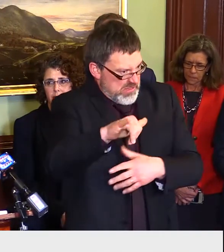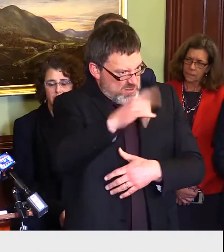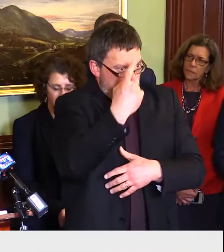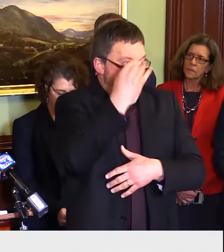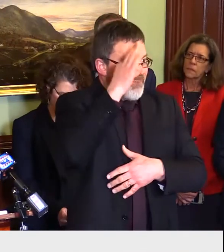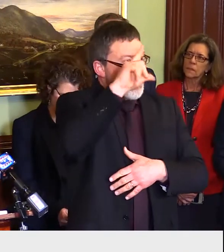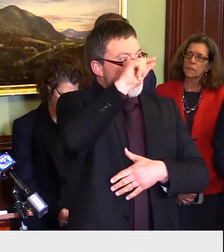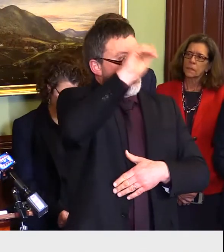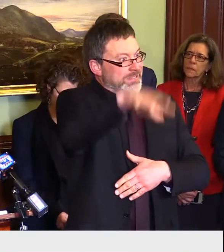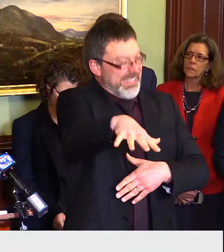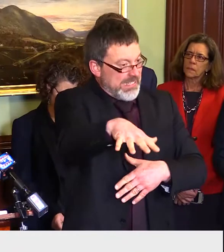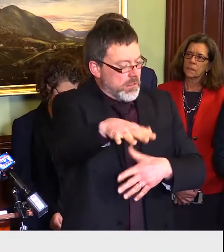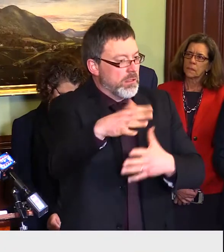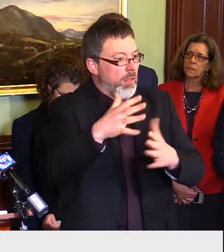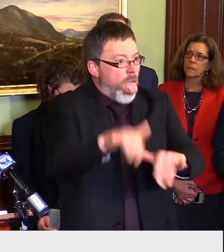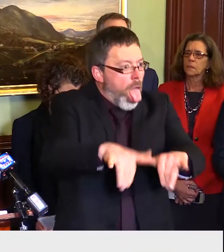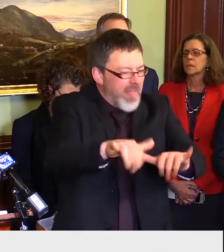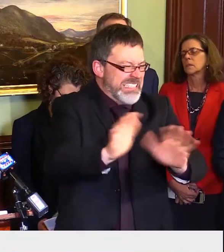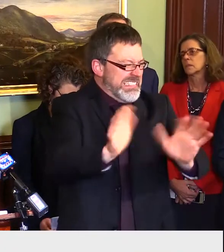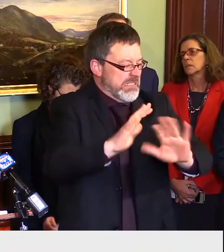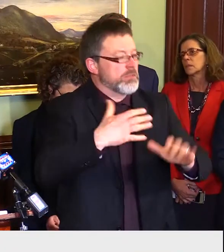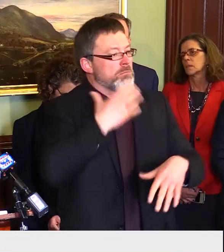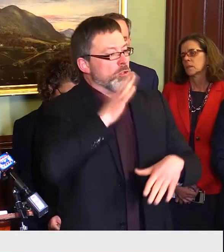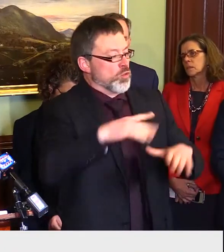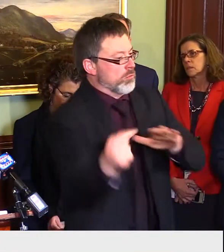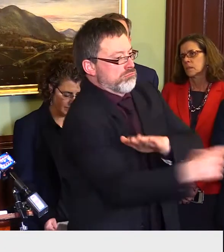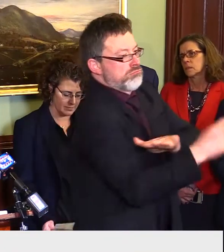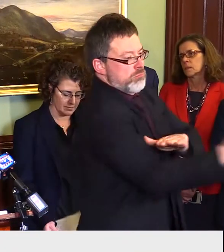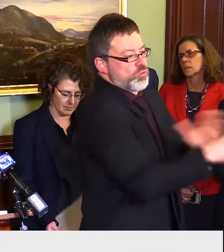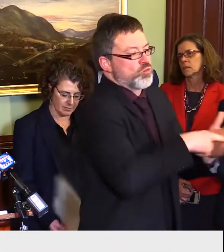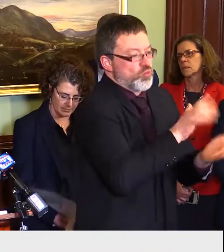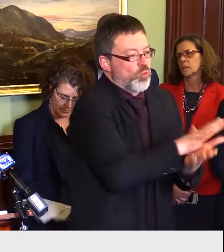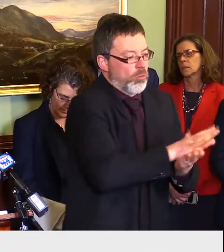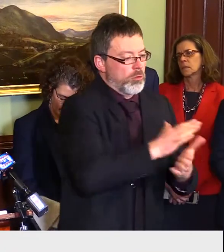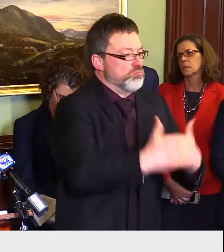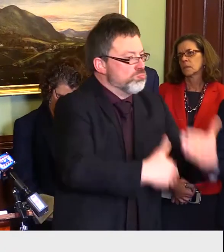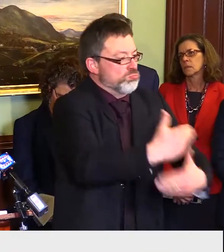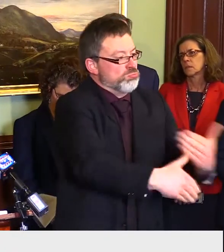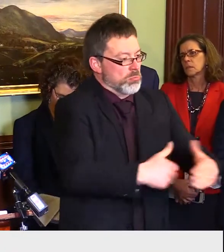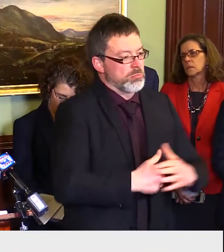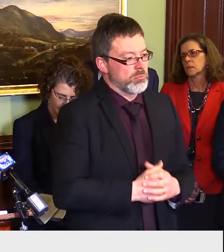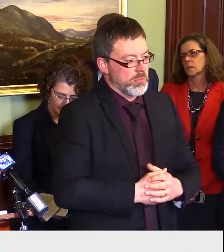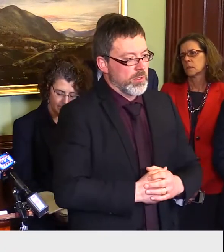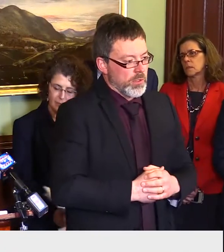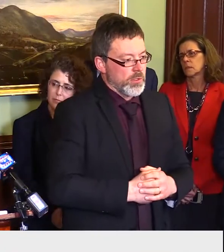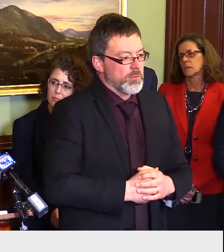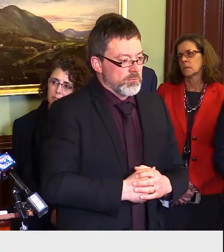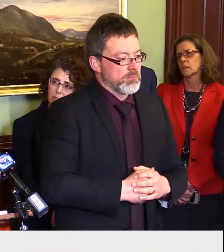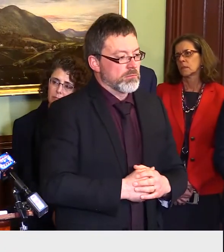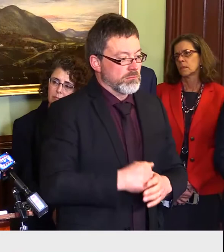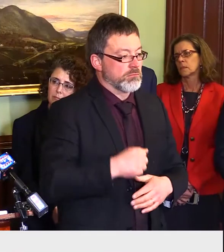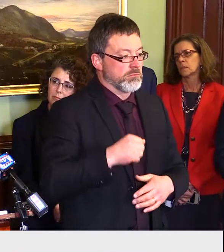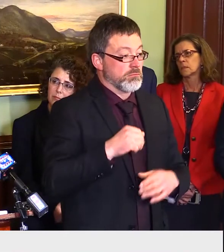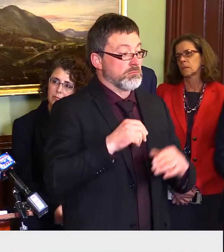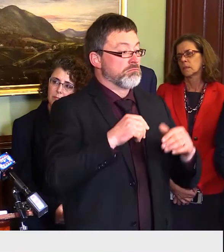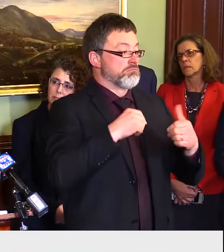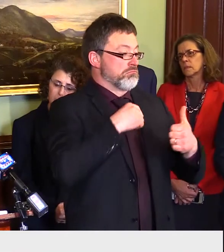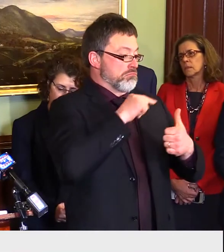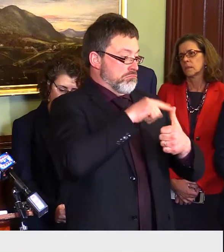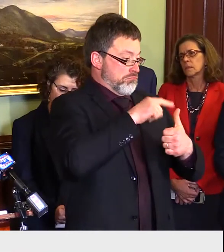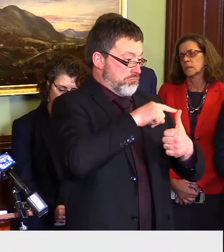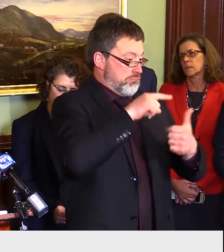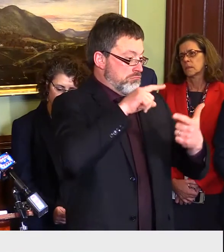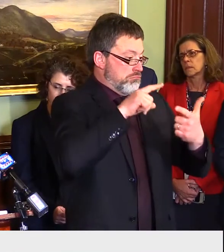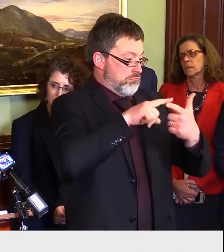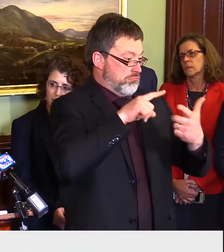reevaluating every day. And we will not hesitate to act if the risks change. As a result, schools and